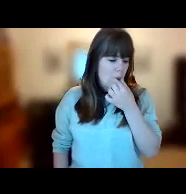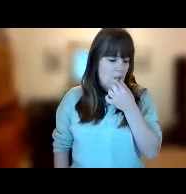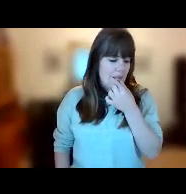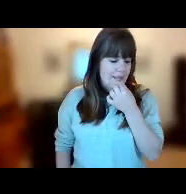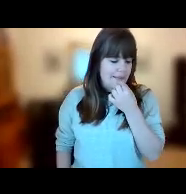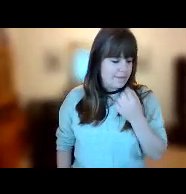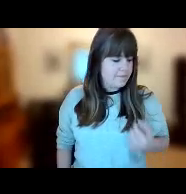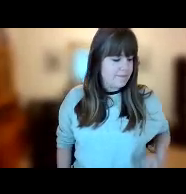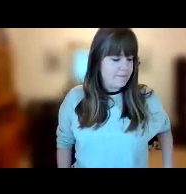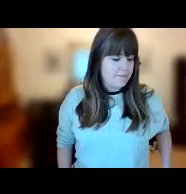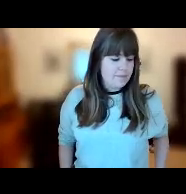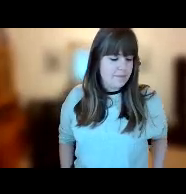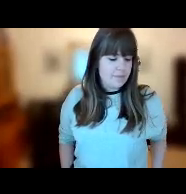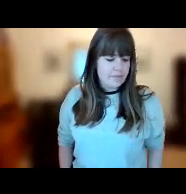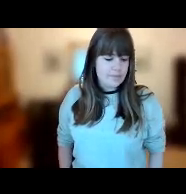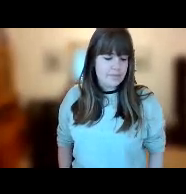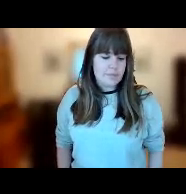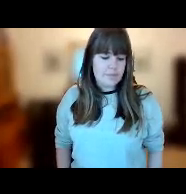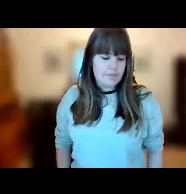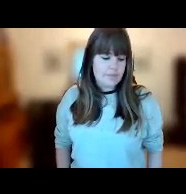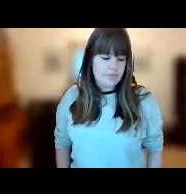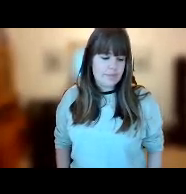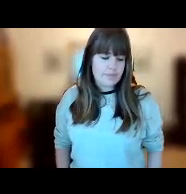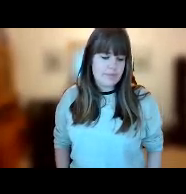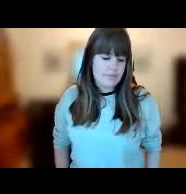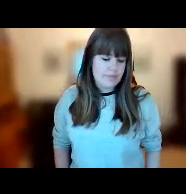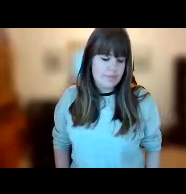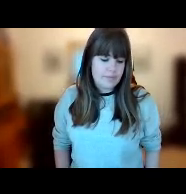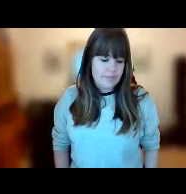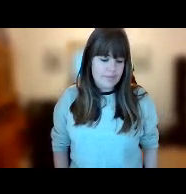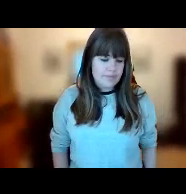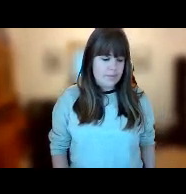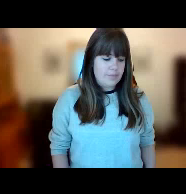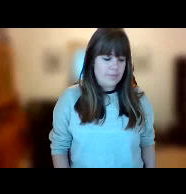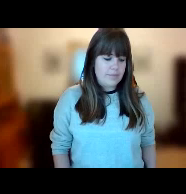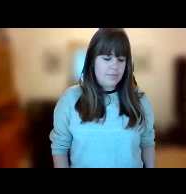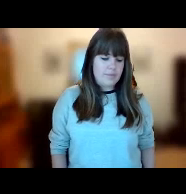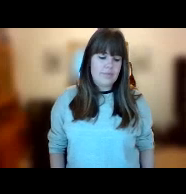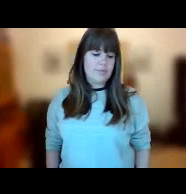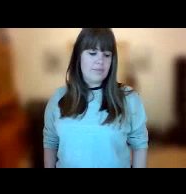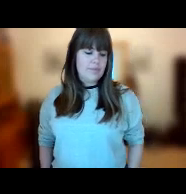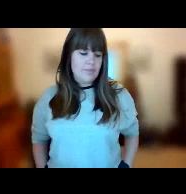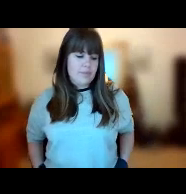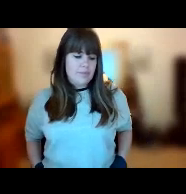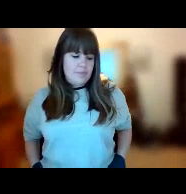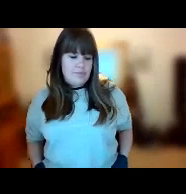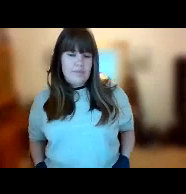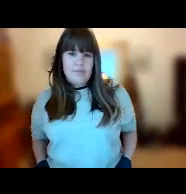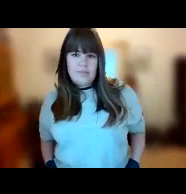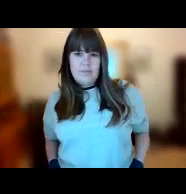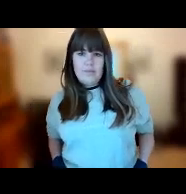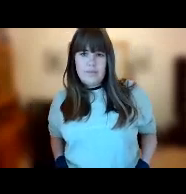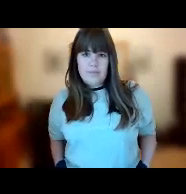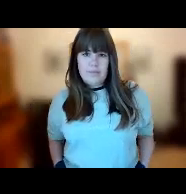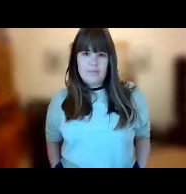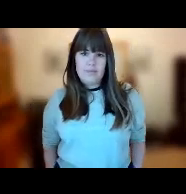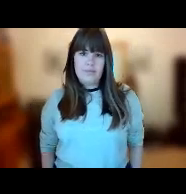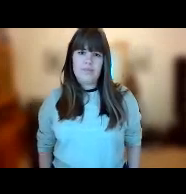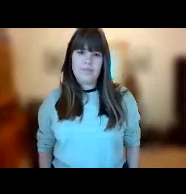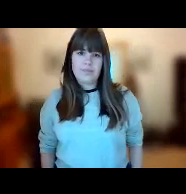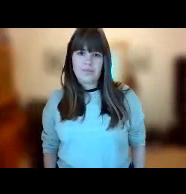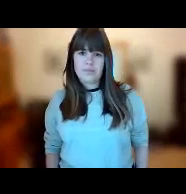And teacher, you assume that I cannot learn Shakespeare, so you don't teach me Shakespeare. Old MacDonald had a farm,